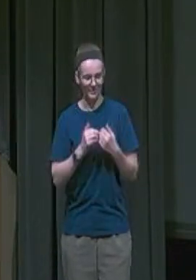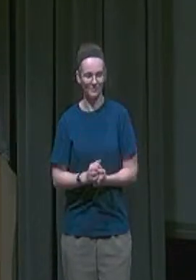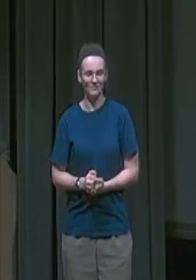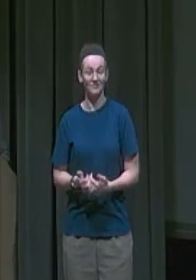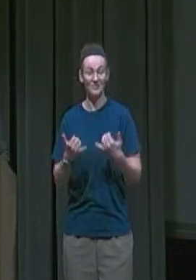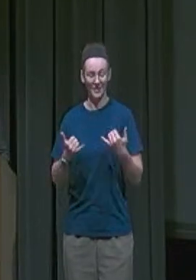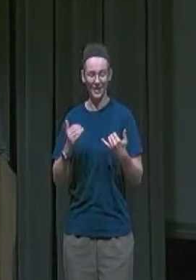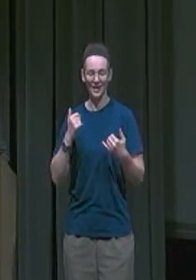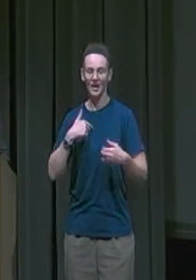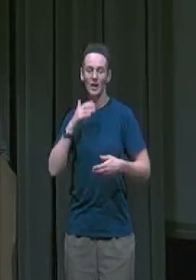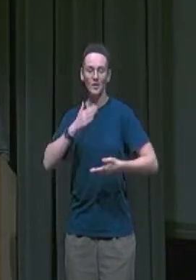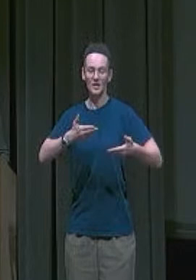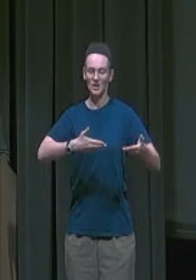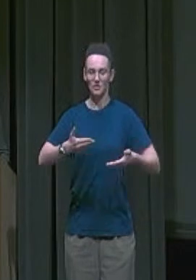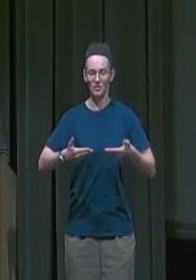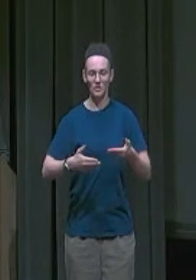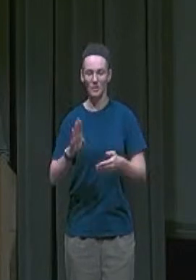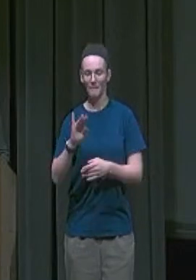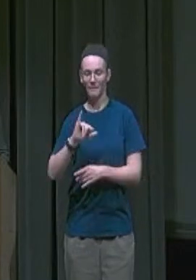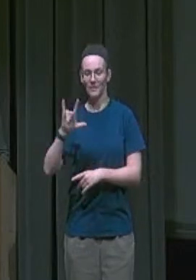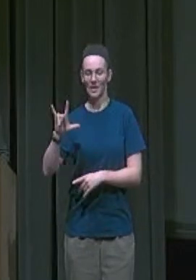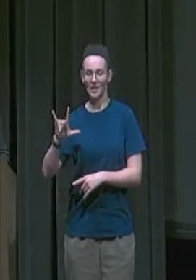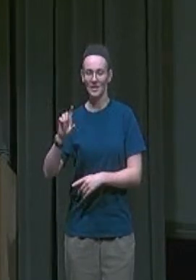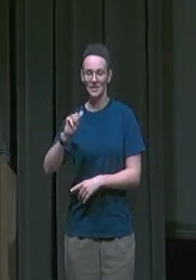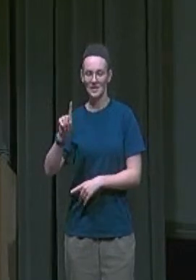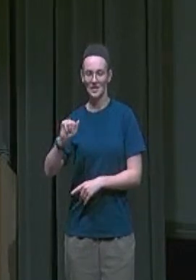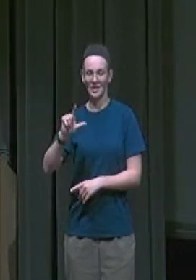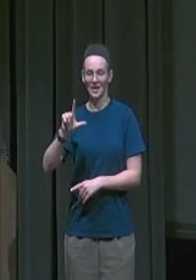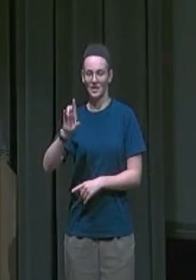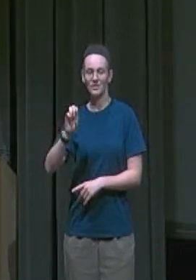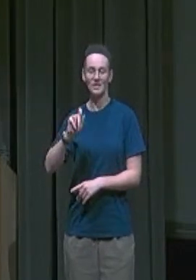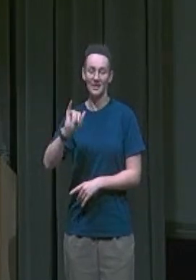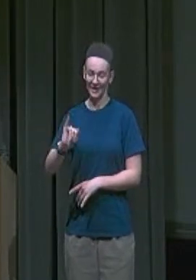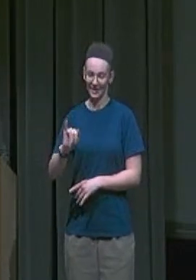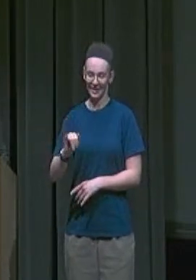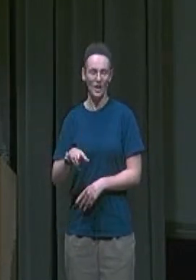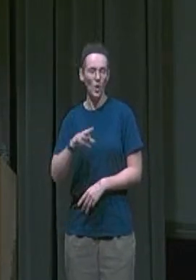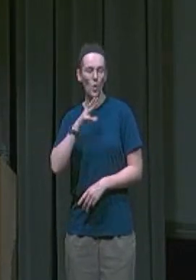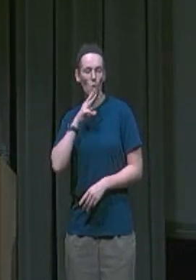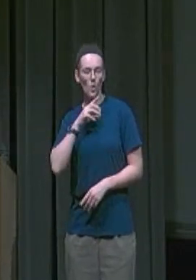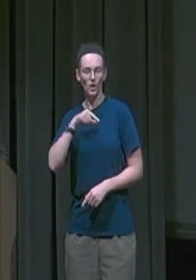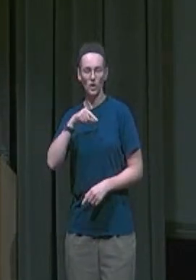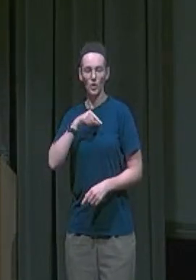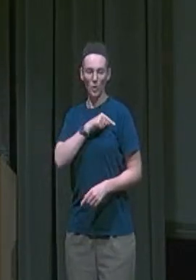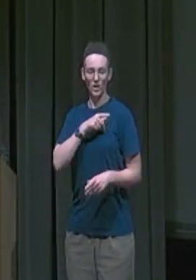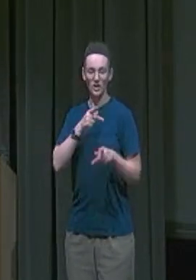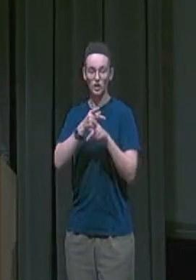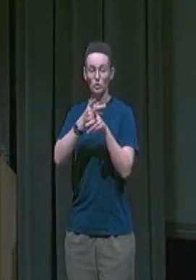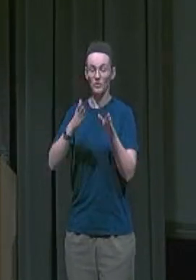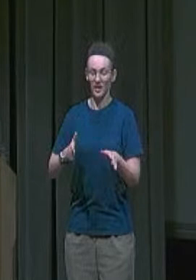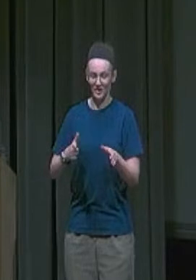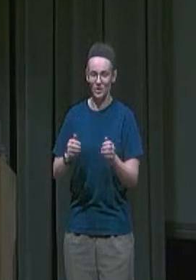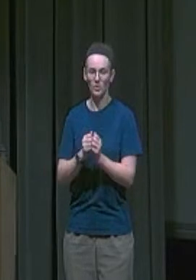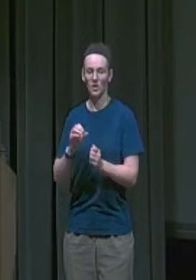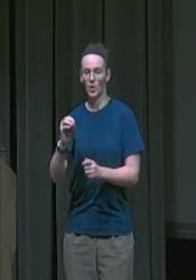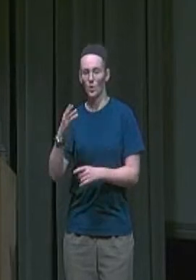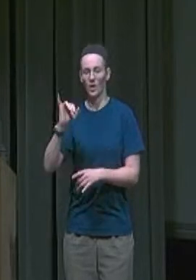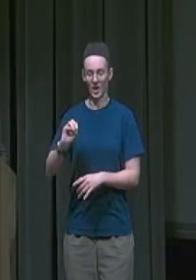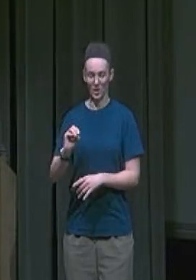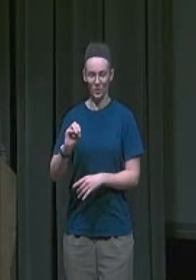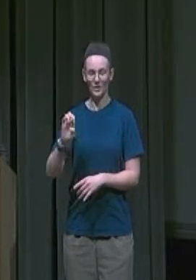further ado, I'm going to introduce Bill Zawiski, who is the water quality supervisor with the Ohio